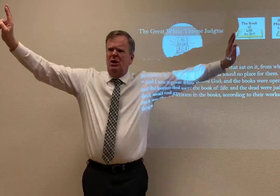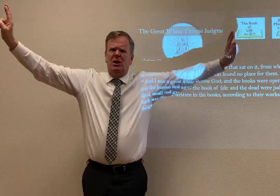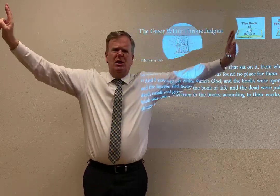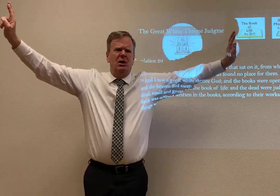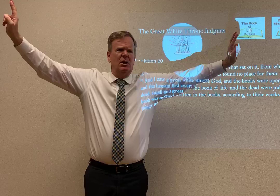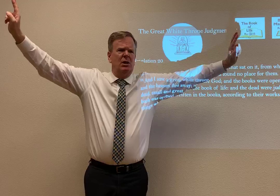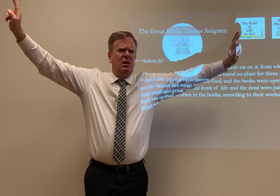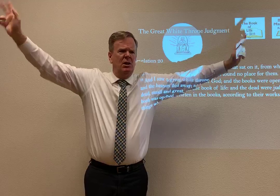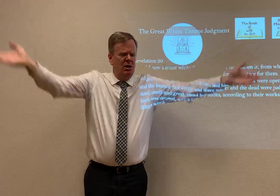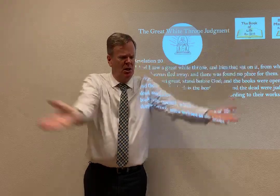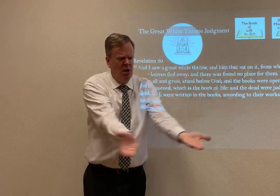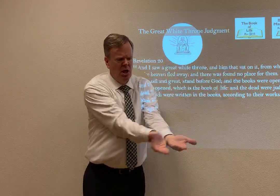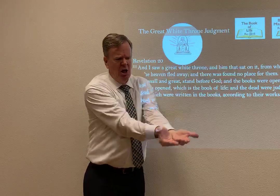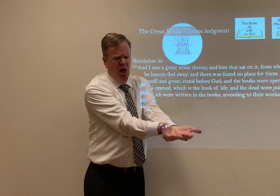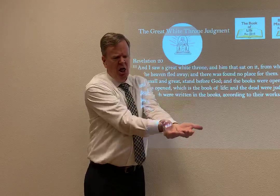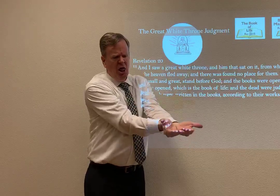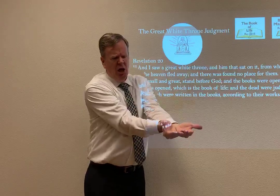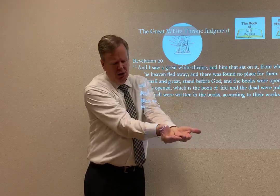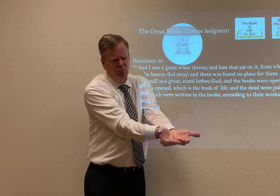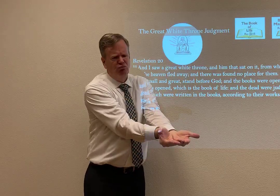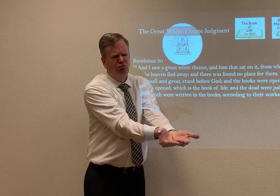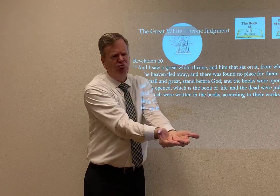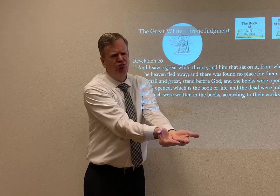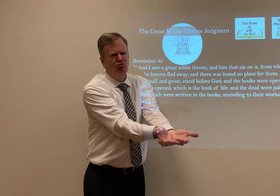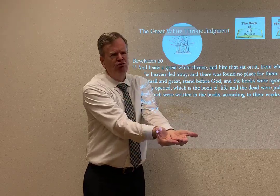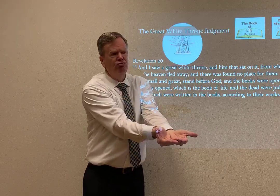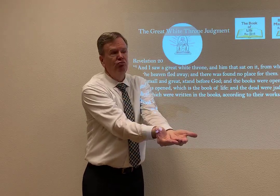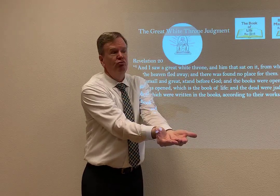Opened. Right? Ready to go. They're opened.